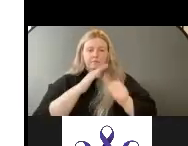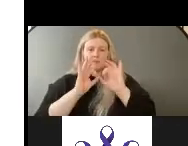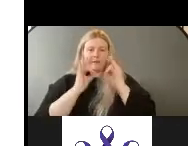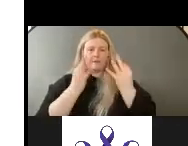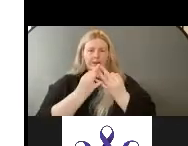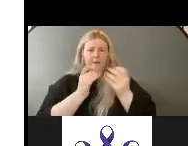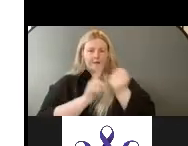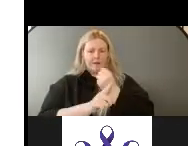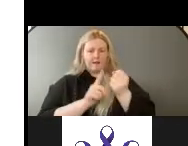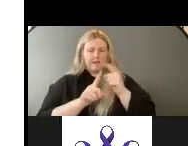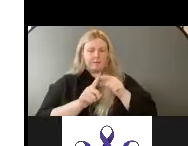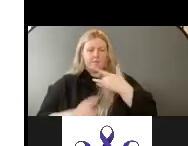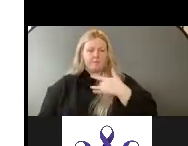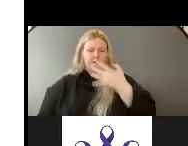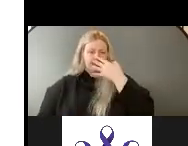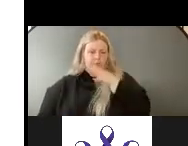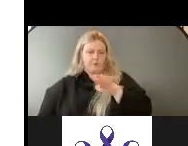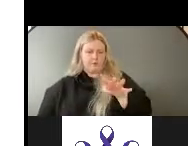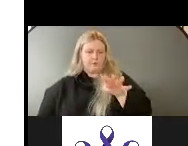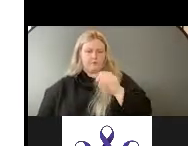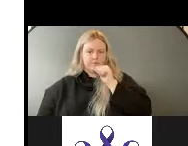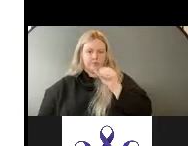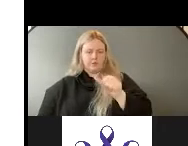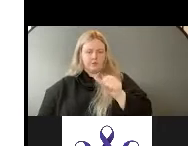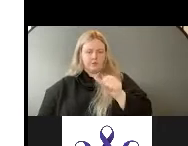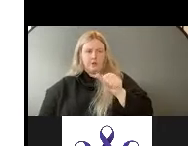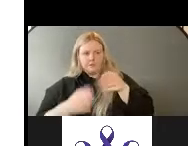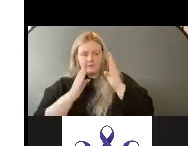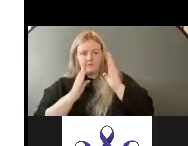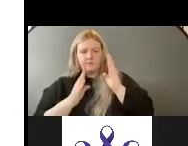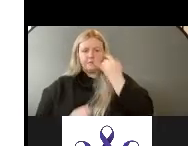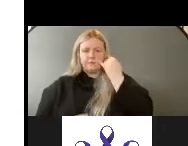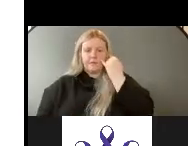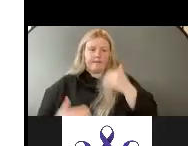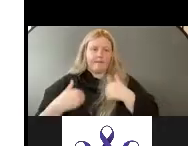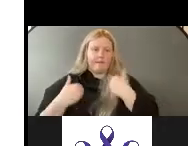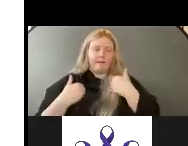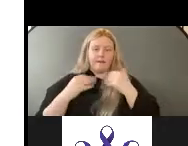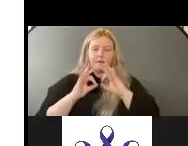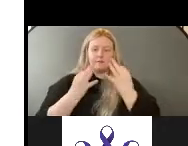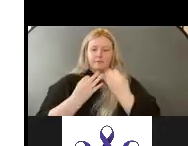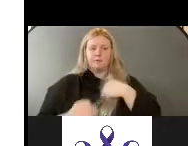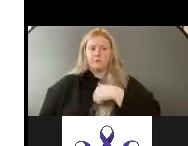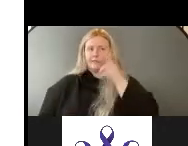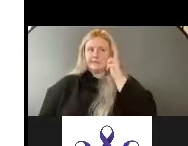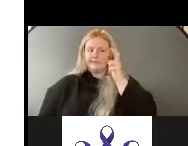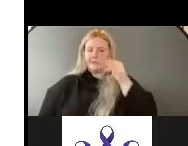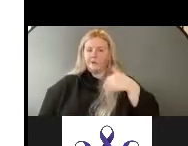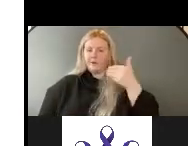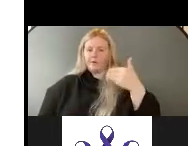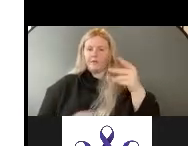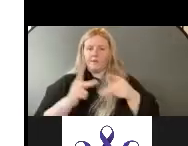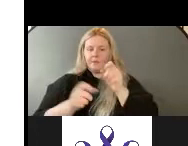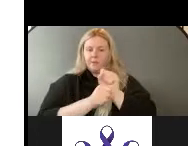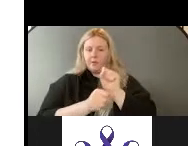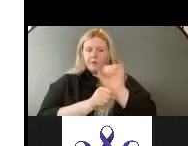sort of subsumed under younger families' needs. That's what we hear from people who are working on the ground.